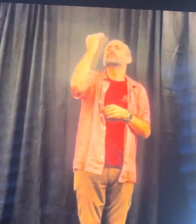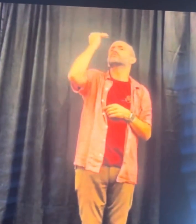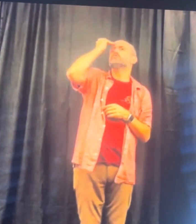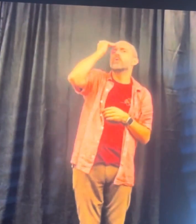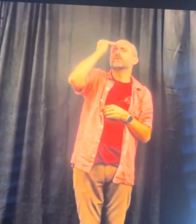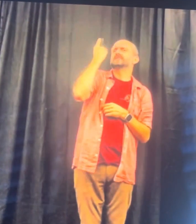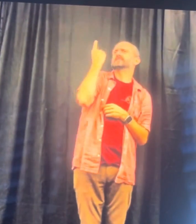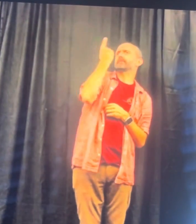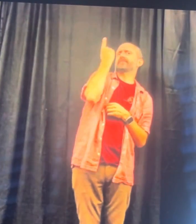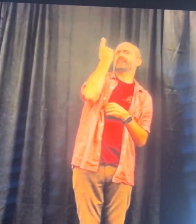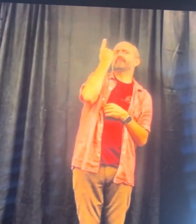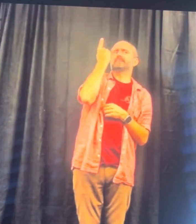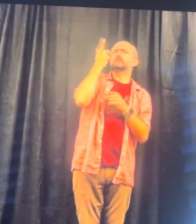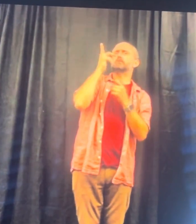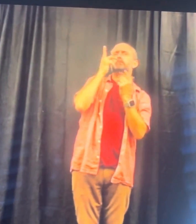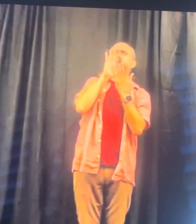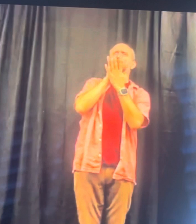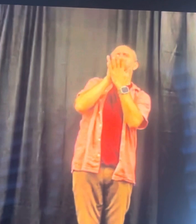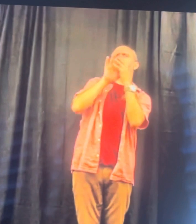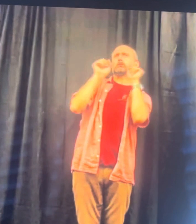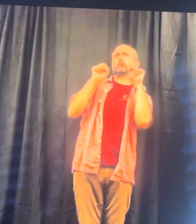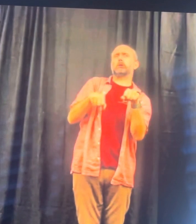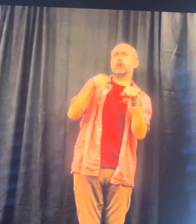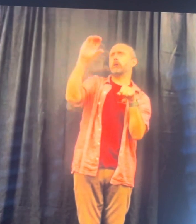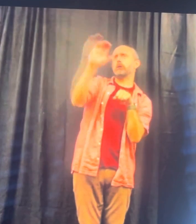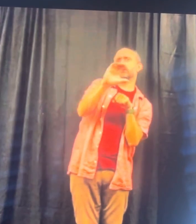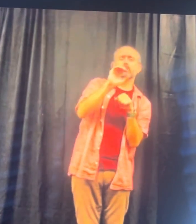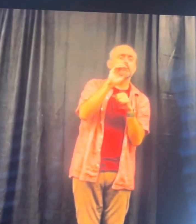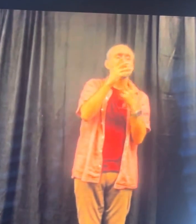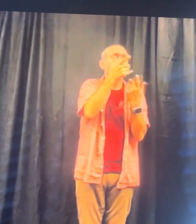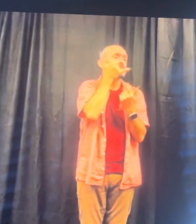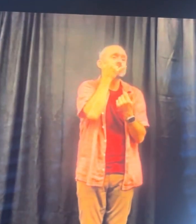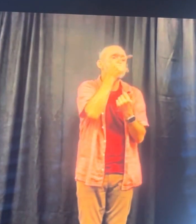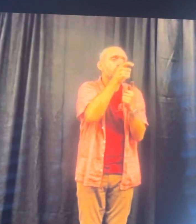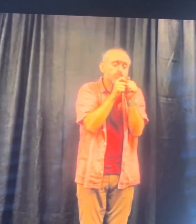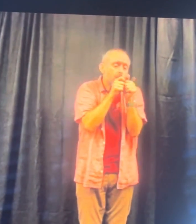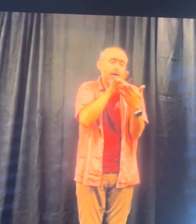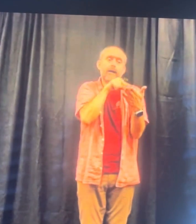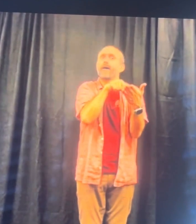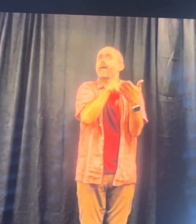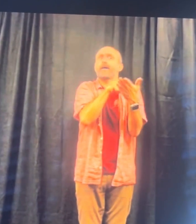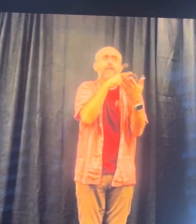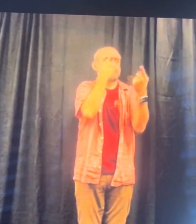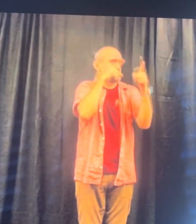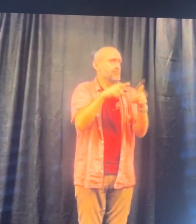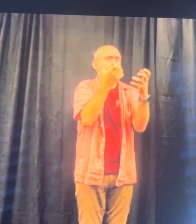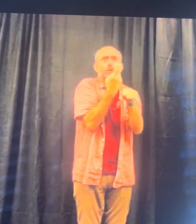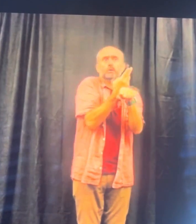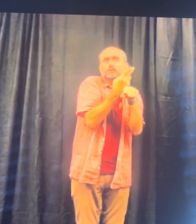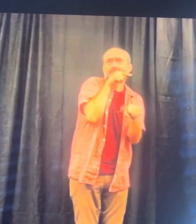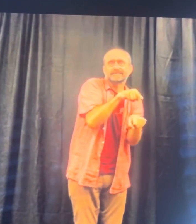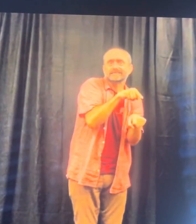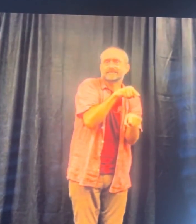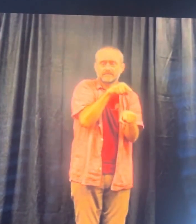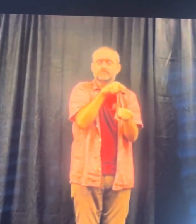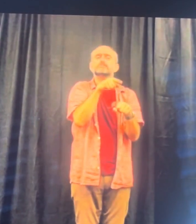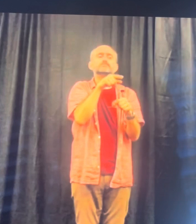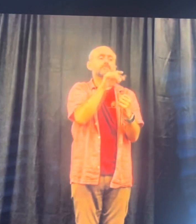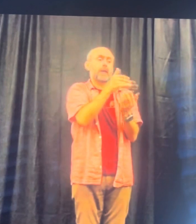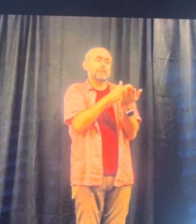part. Or if you know something that, maybe is unclear that you want clarification